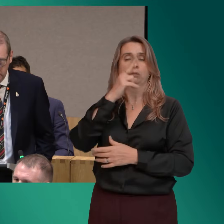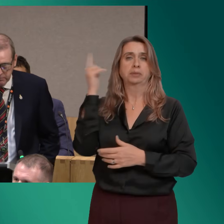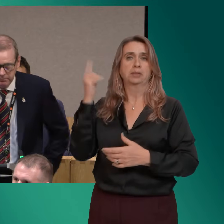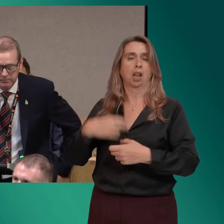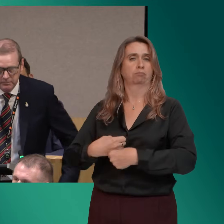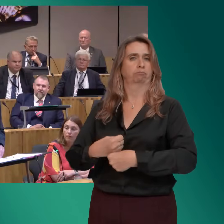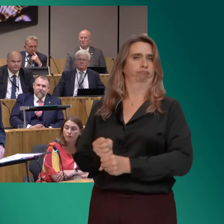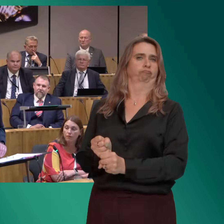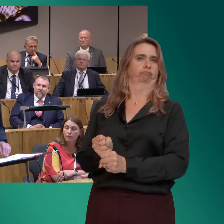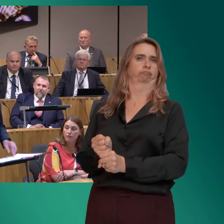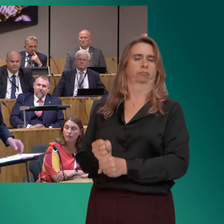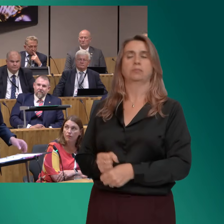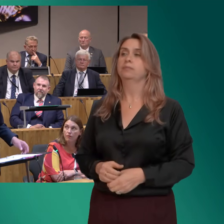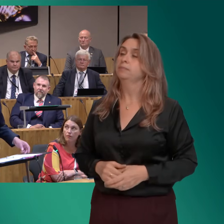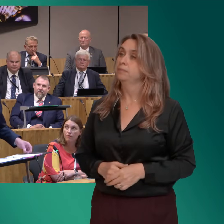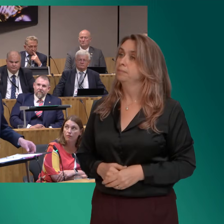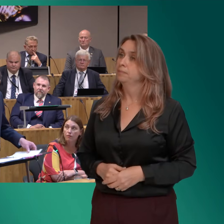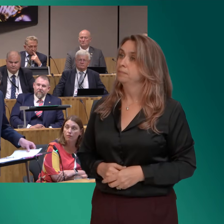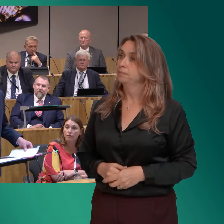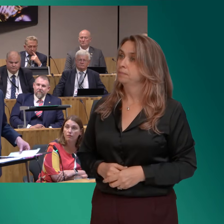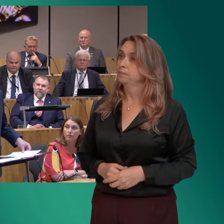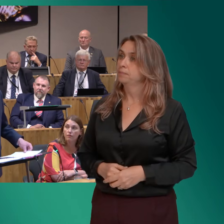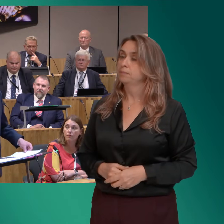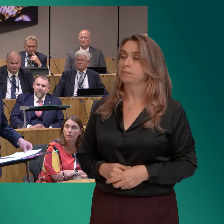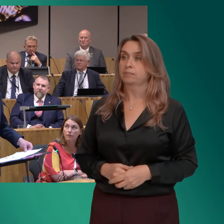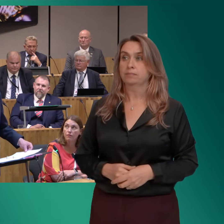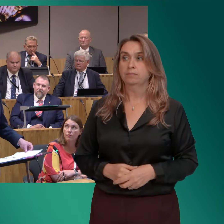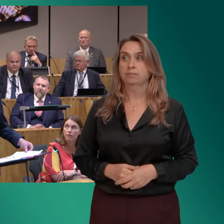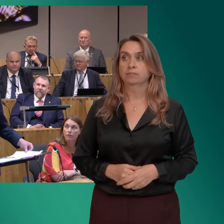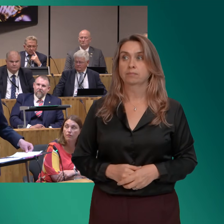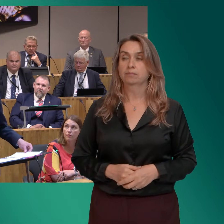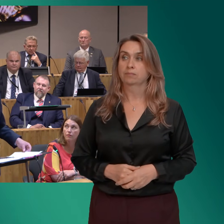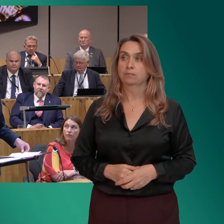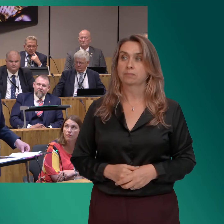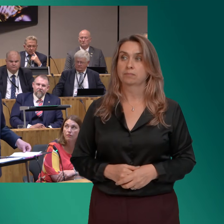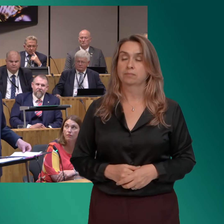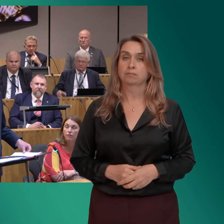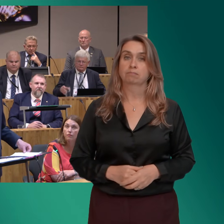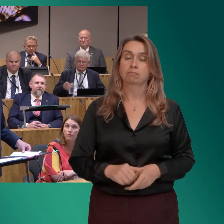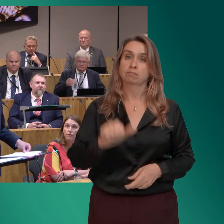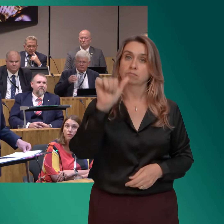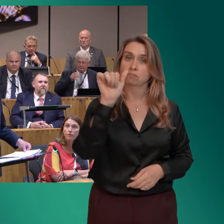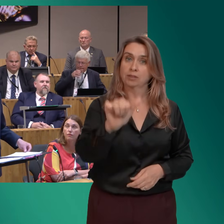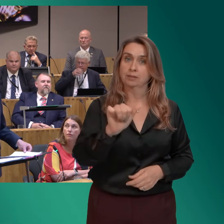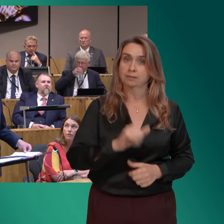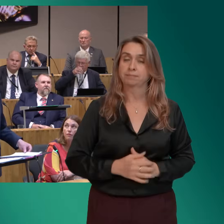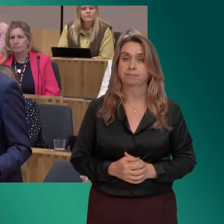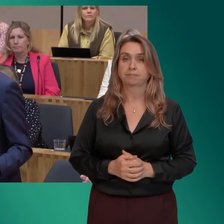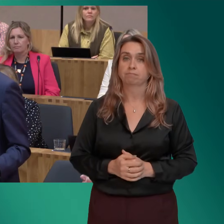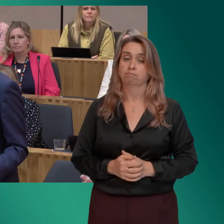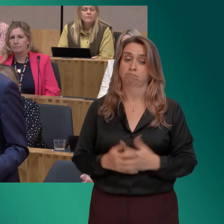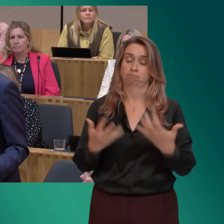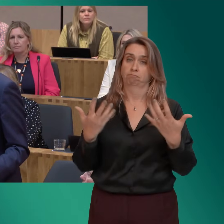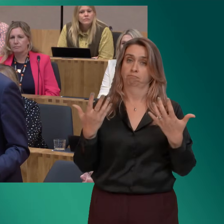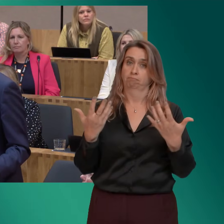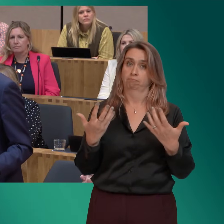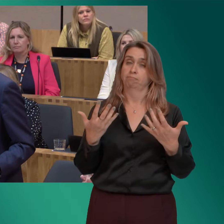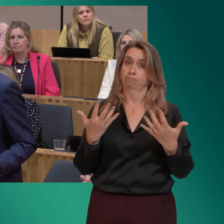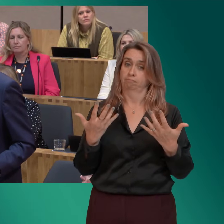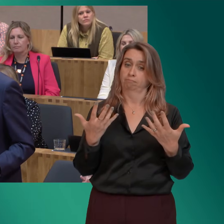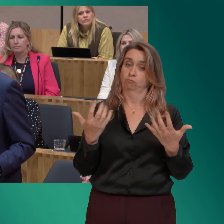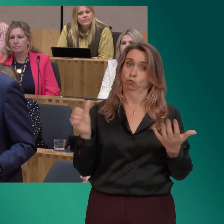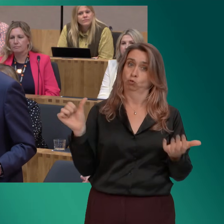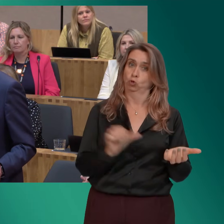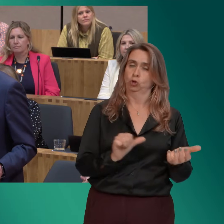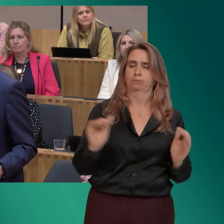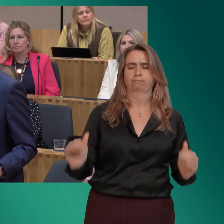Diolch. I certainly agree that the provision of suitable, effective,